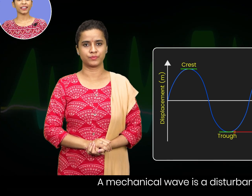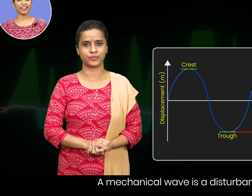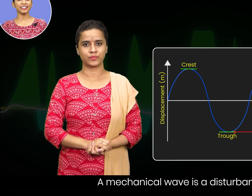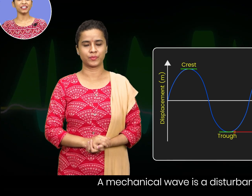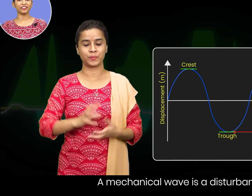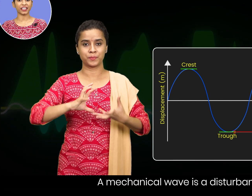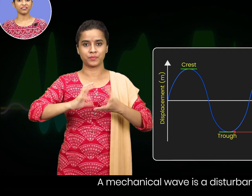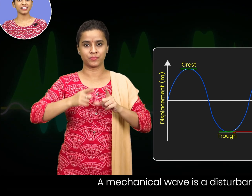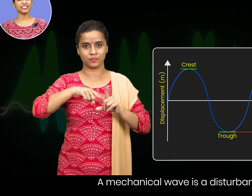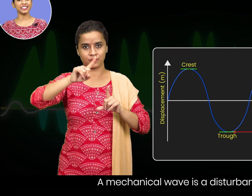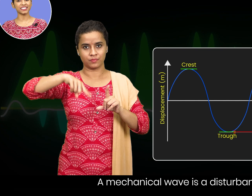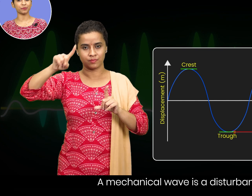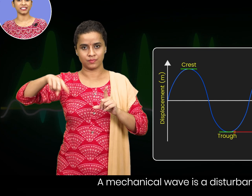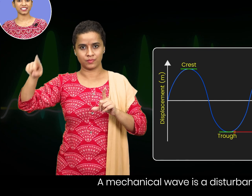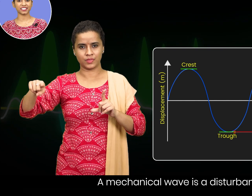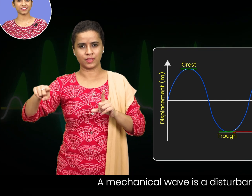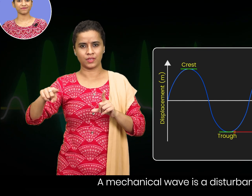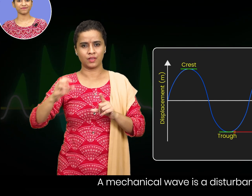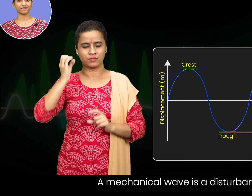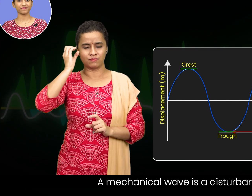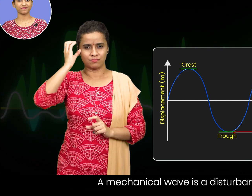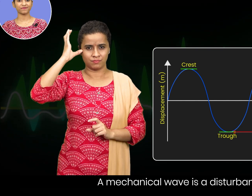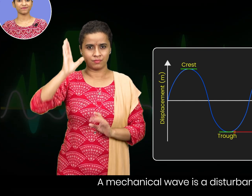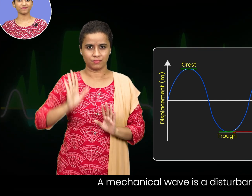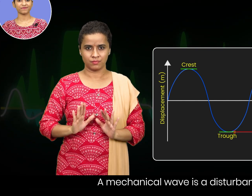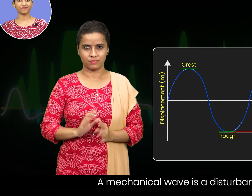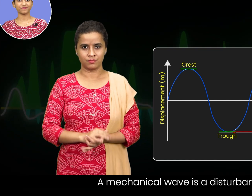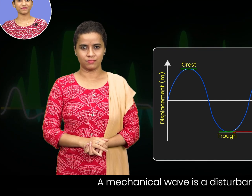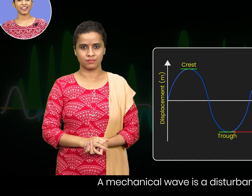A mechanical wave is a disturbance.